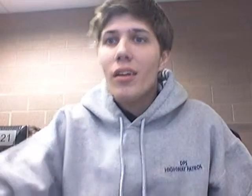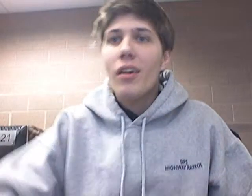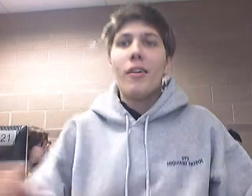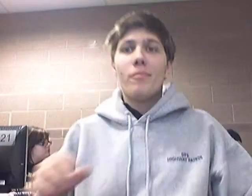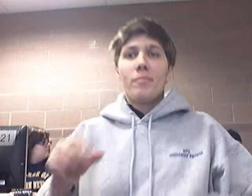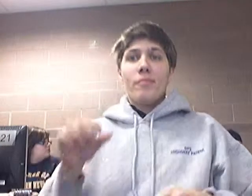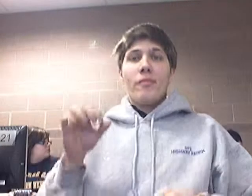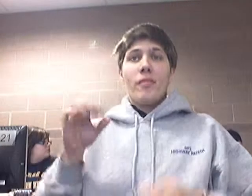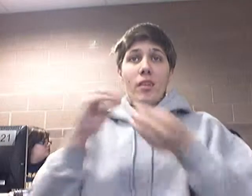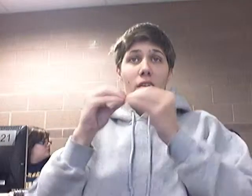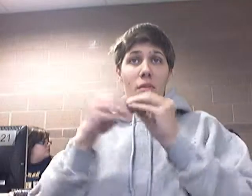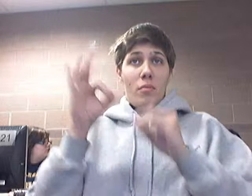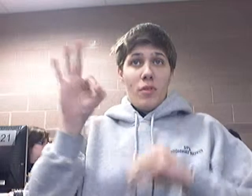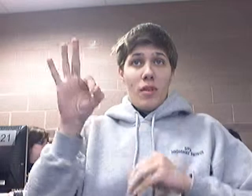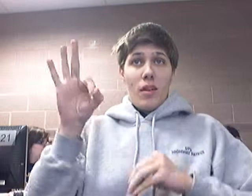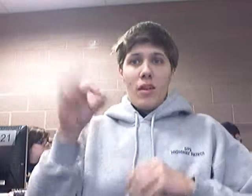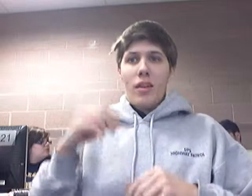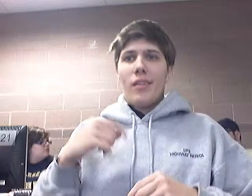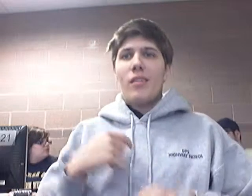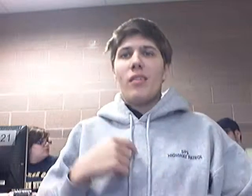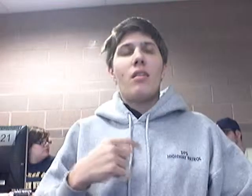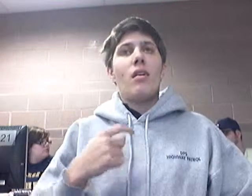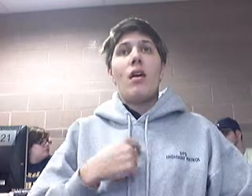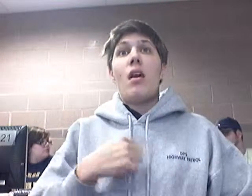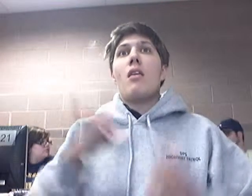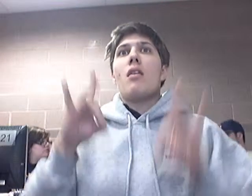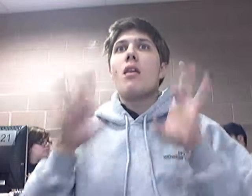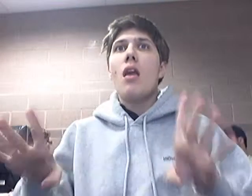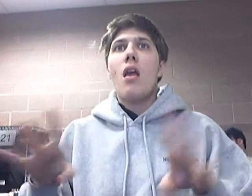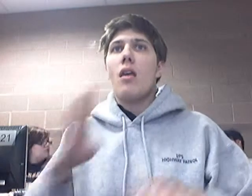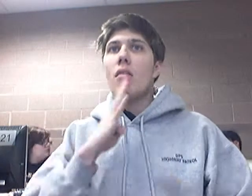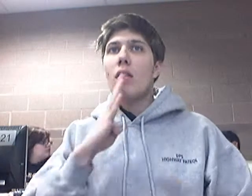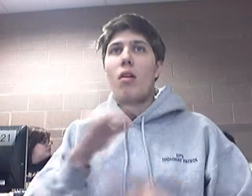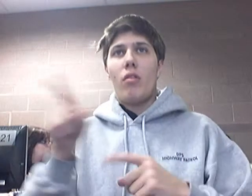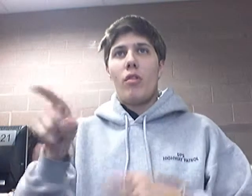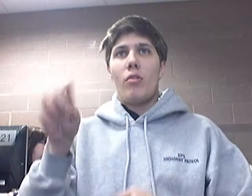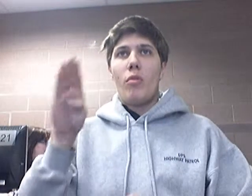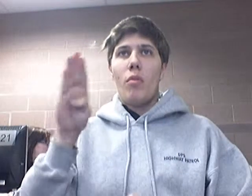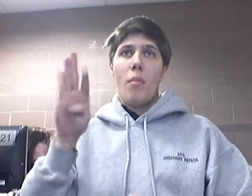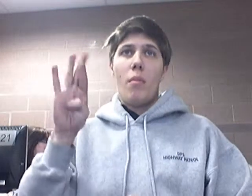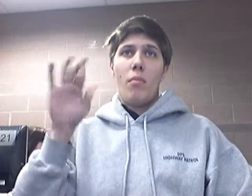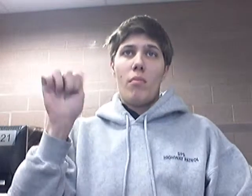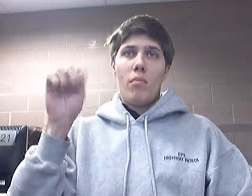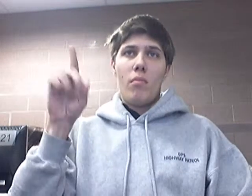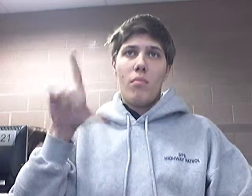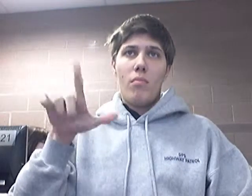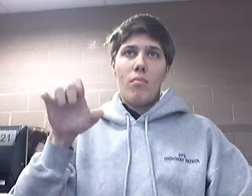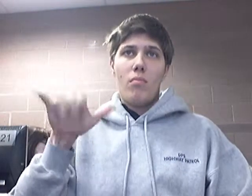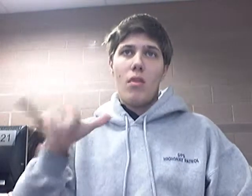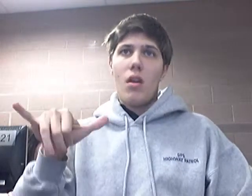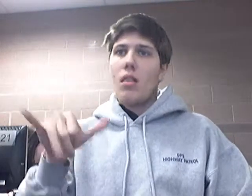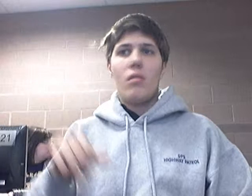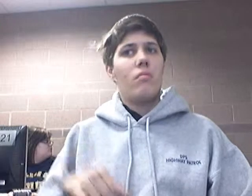that... Because these two. They're weird the way they're all worded and everything. It's hard for them.